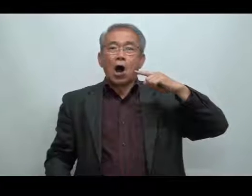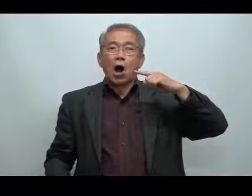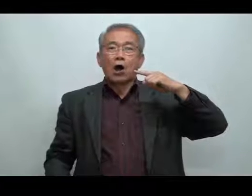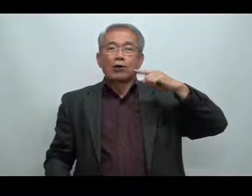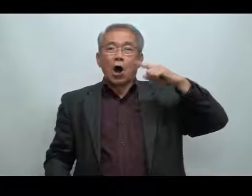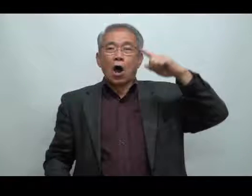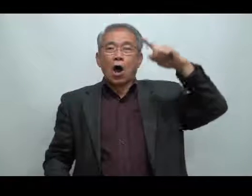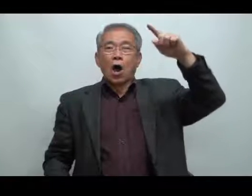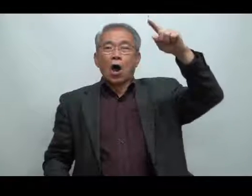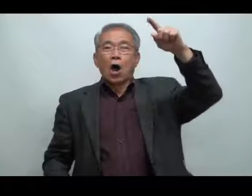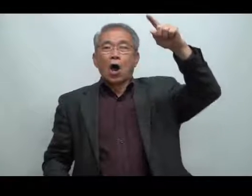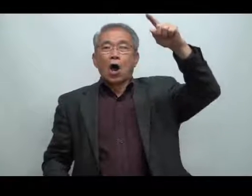yo,